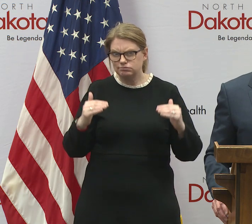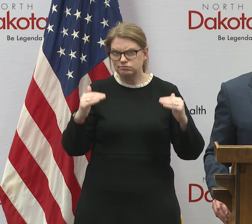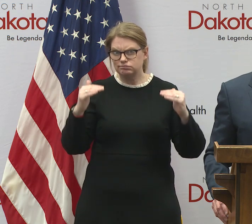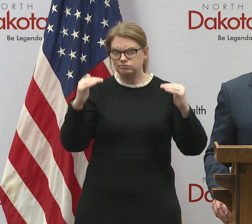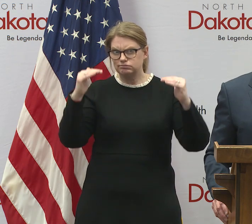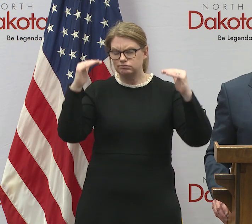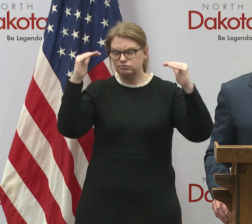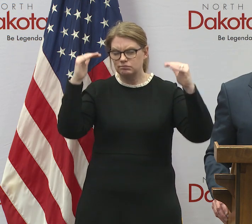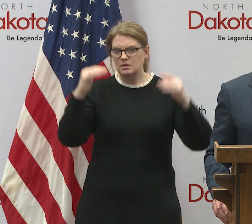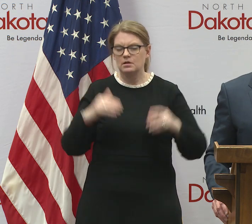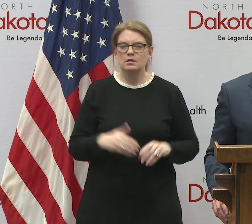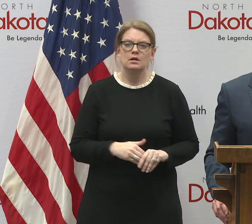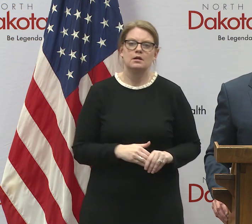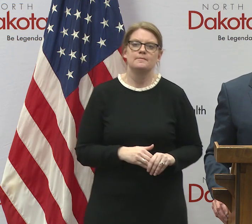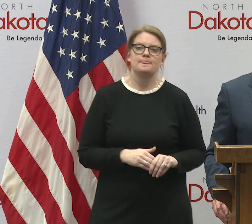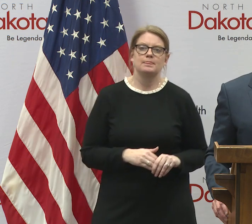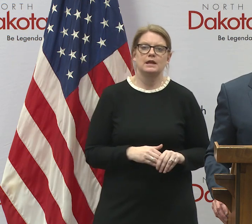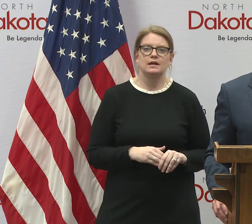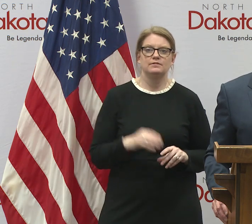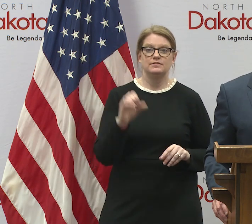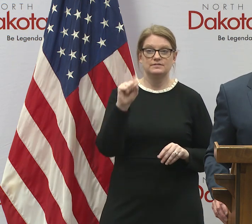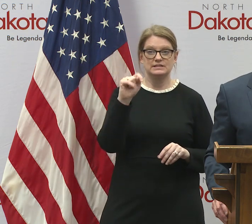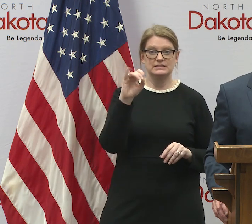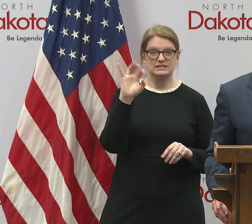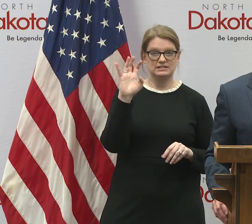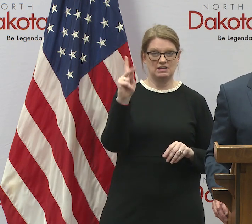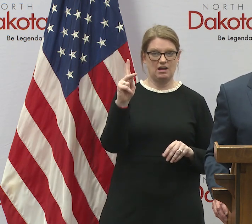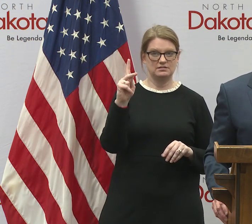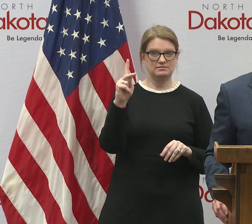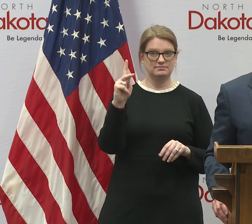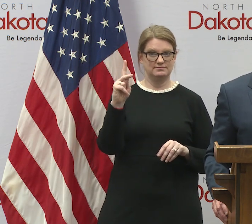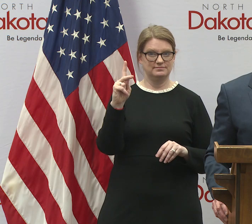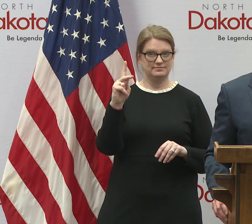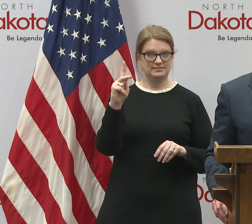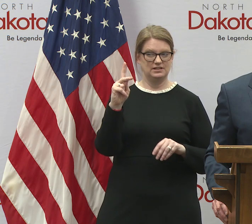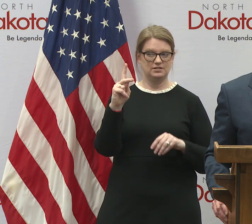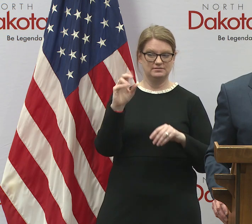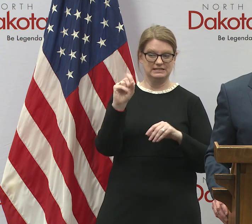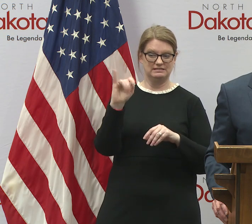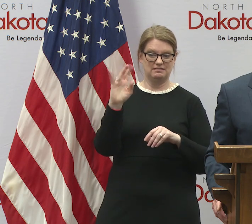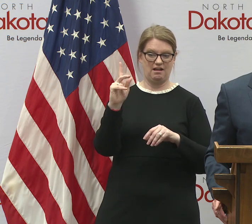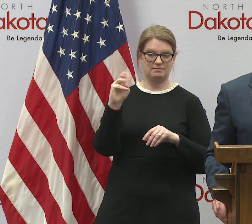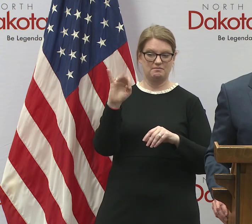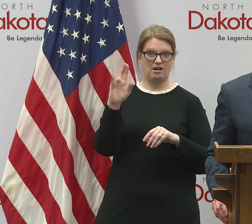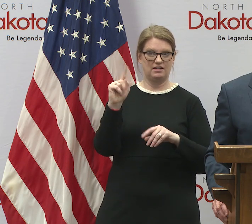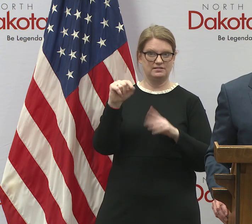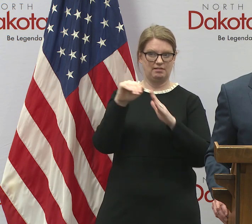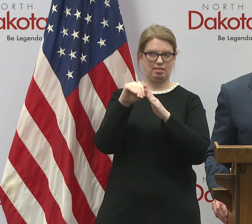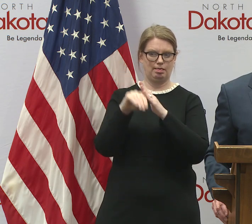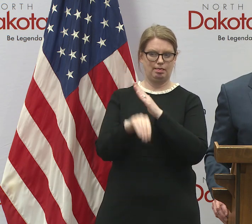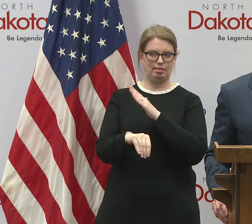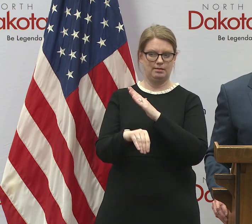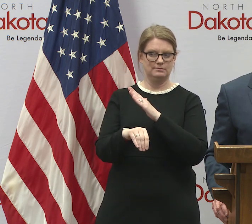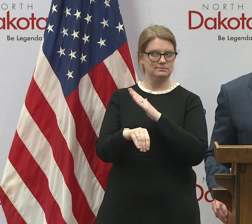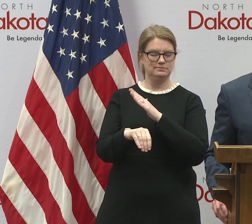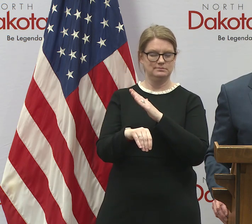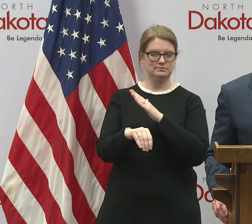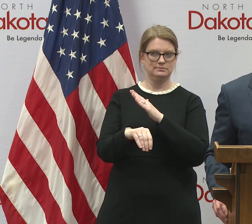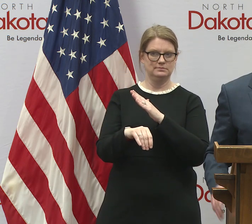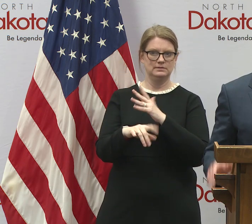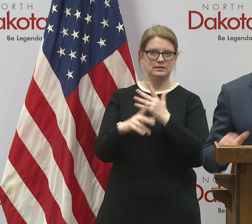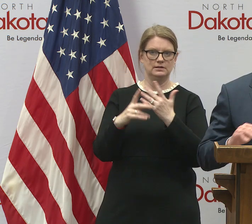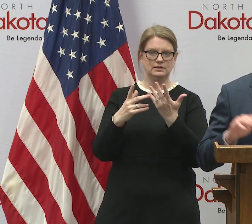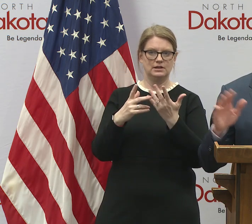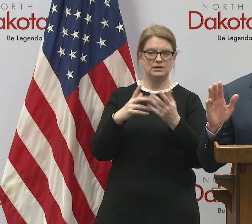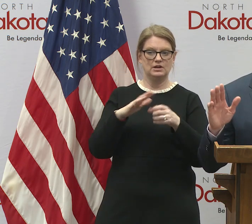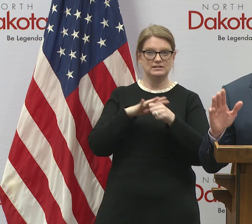a stock indicator that shows that the stock market's going down, there's not an indicator that we can put on the TV that shows the level